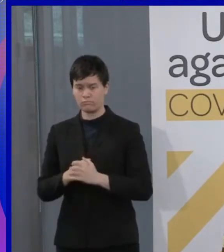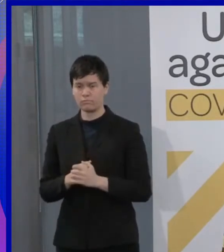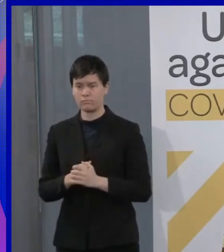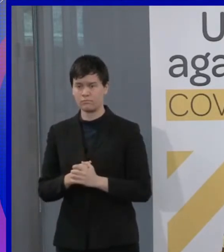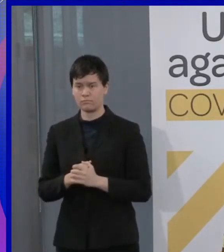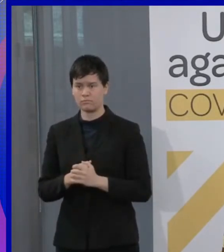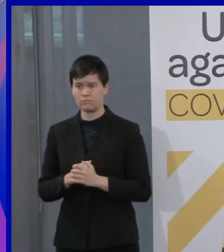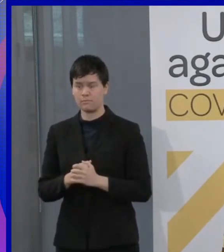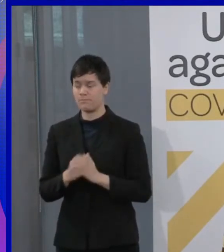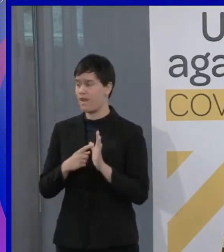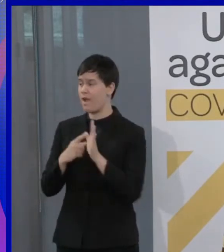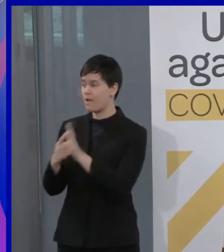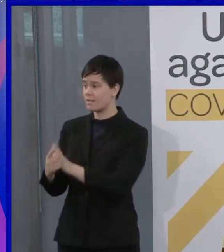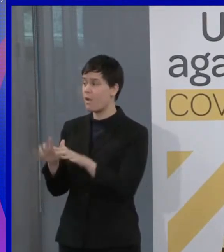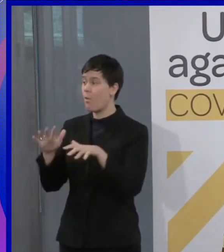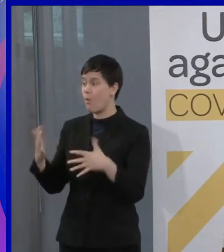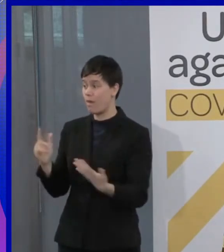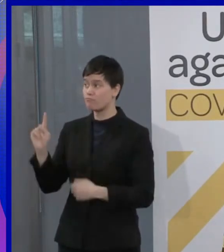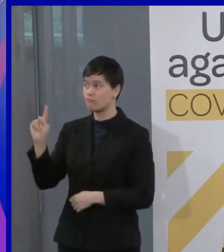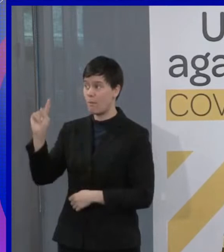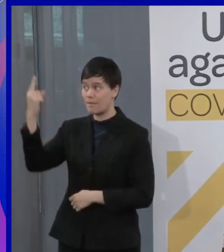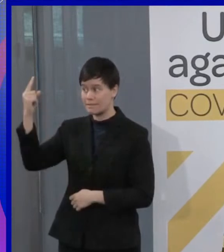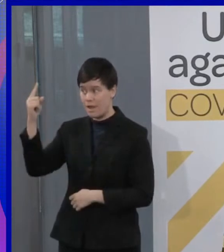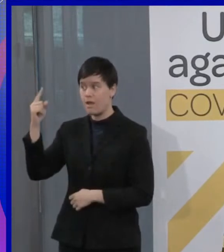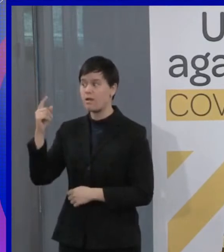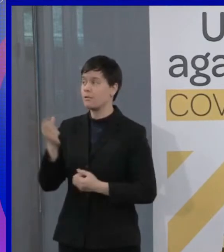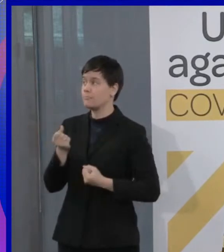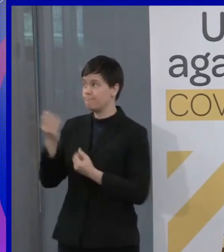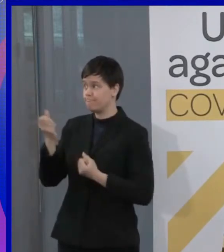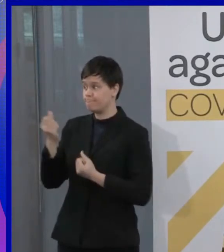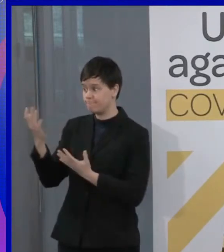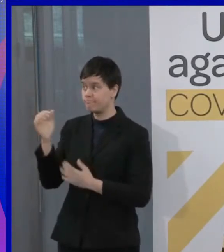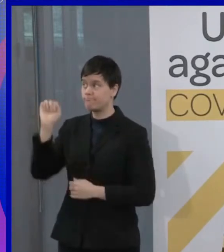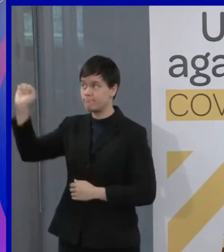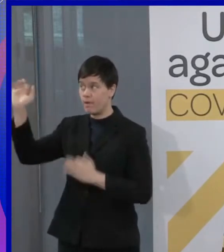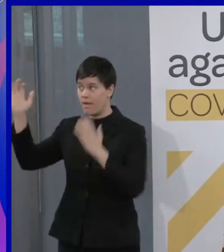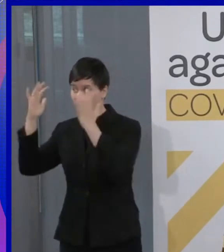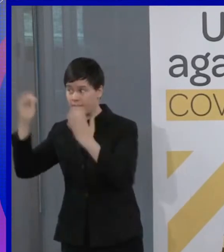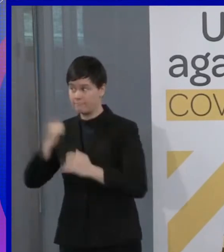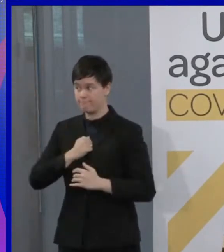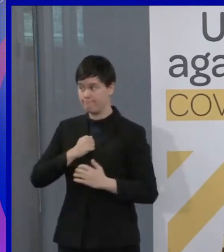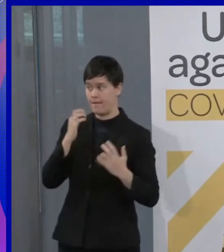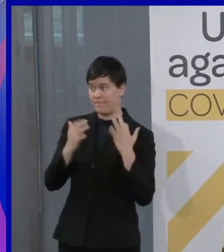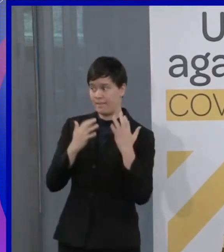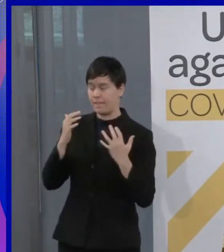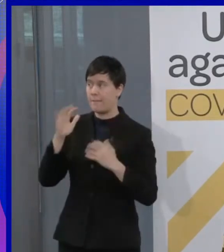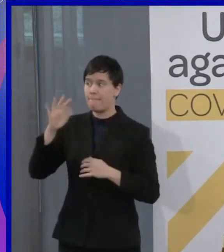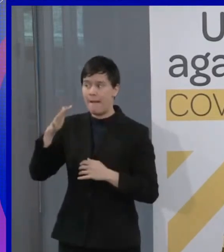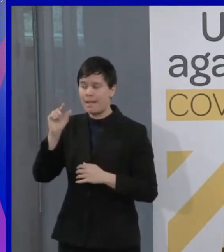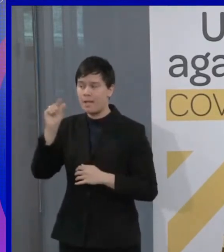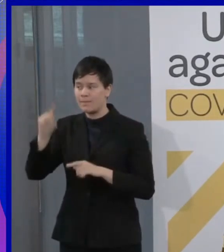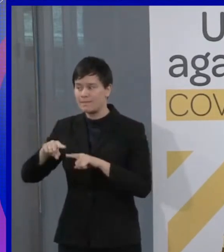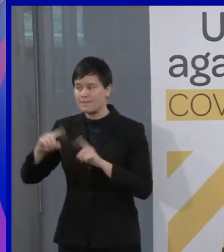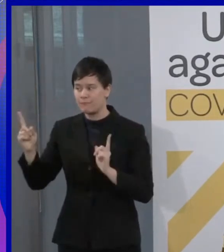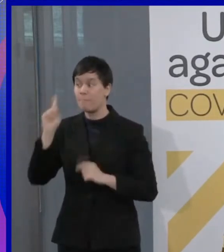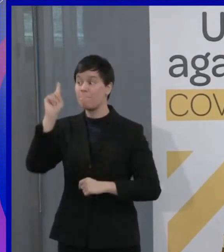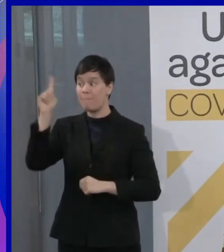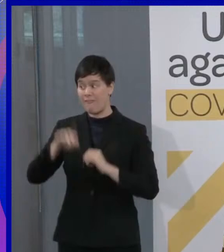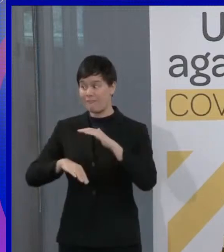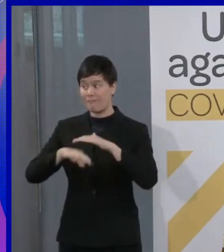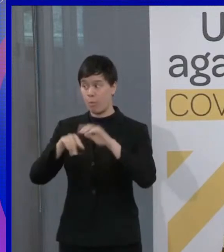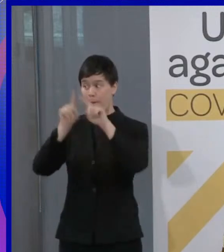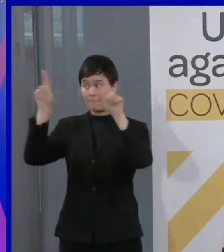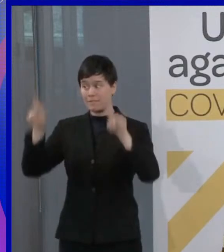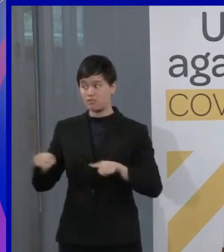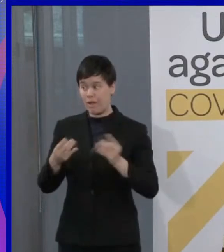between what the Prime Minister thought was happening and what was happening on the ground. But that doesn't mean we weren't providing full information through. So it may